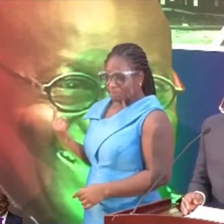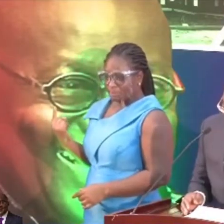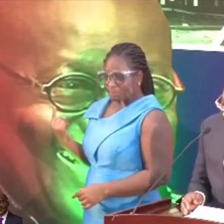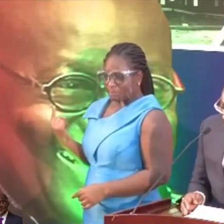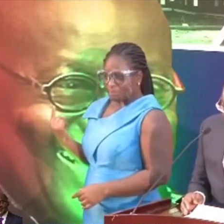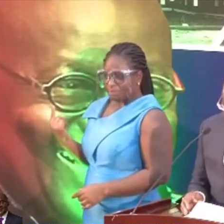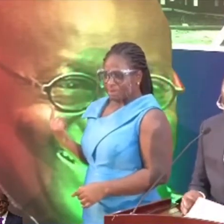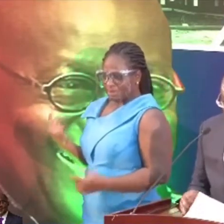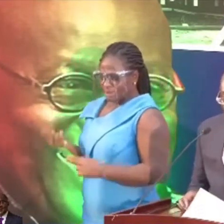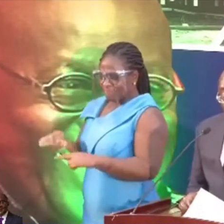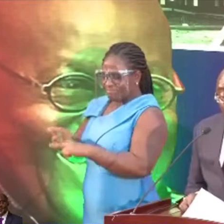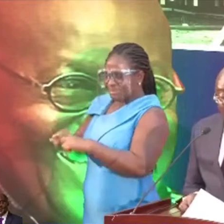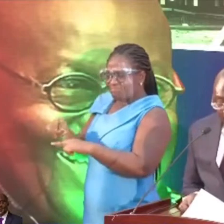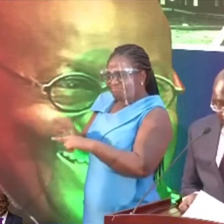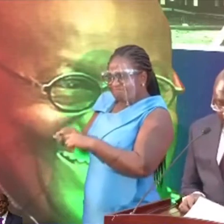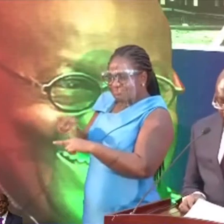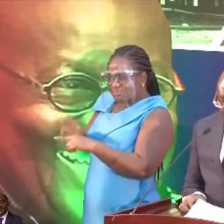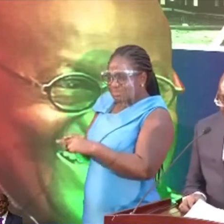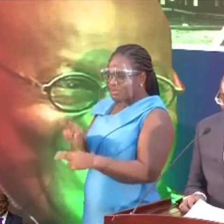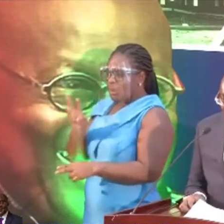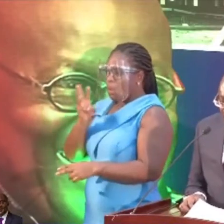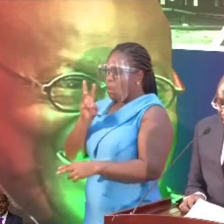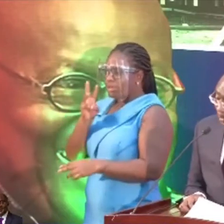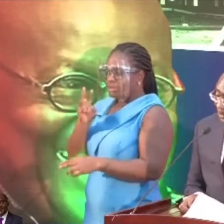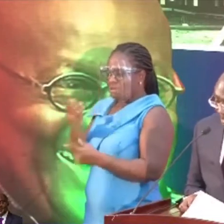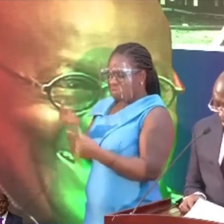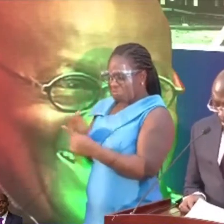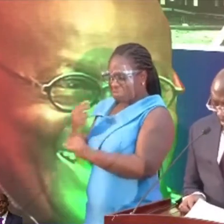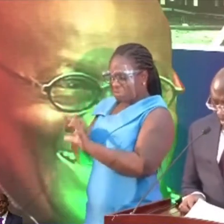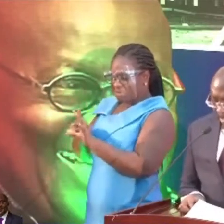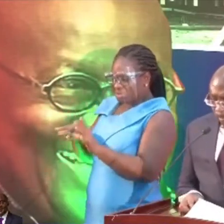this has increased the water coverage from a region of